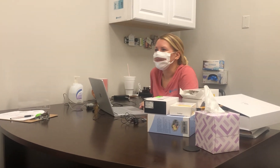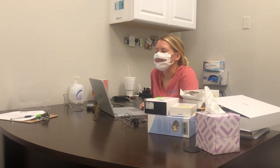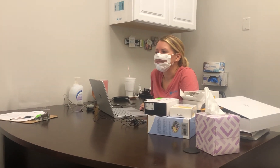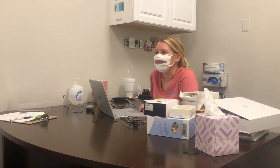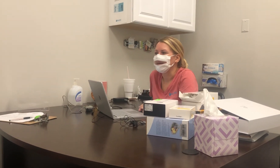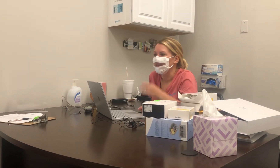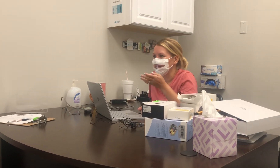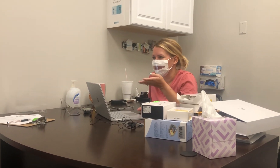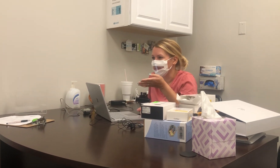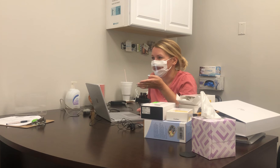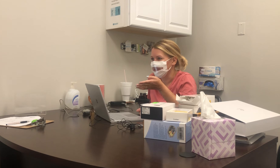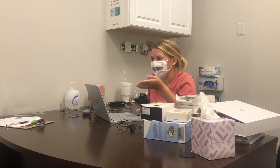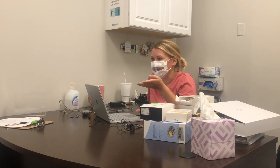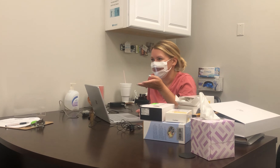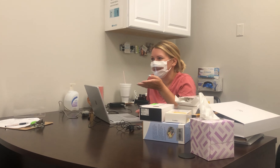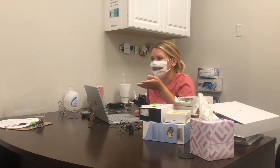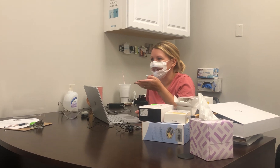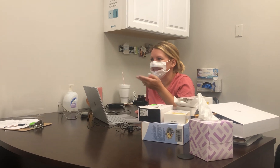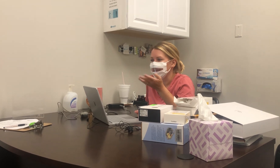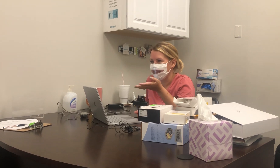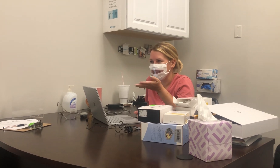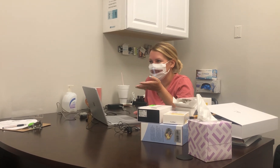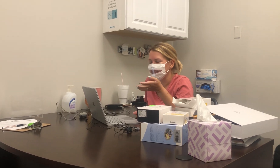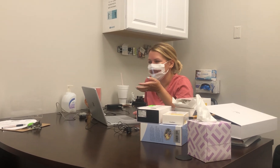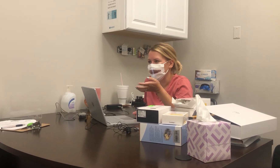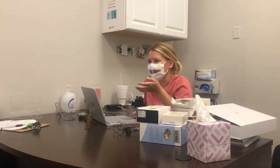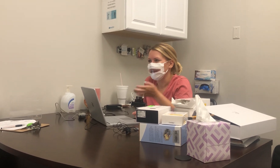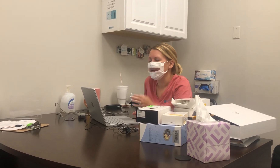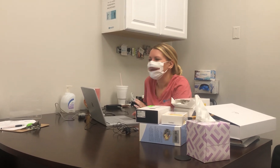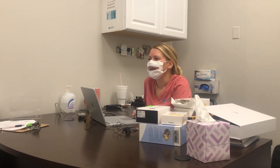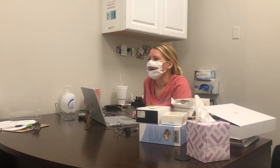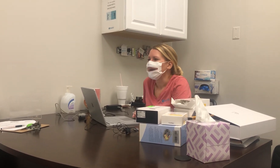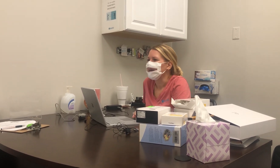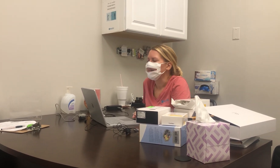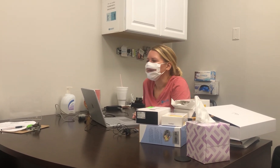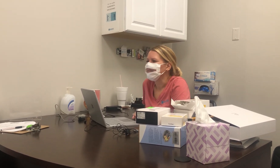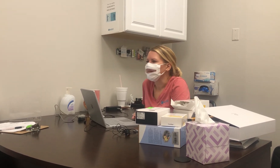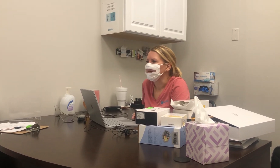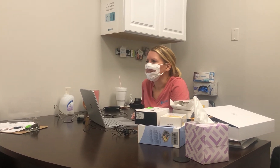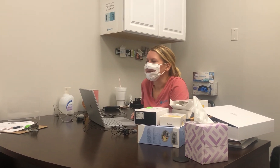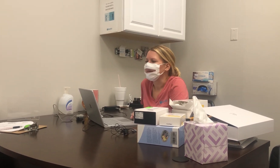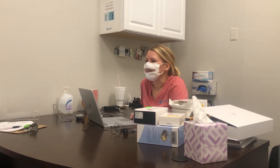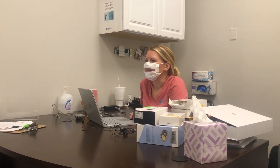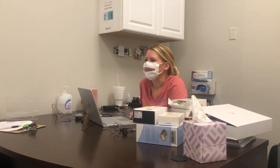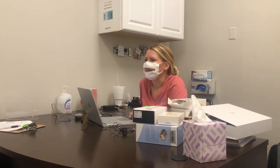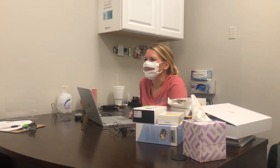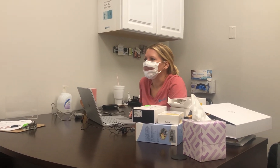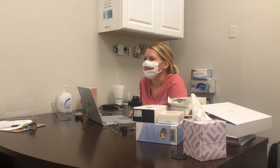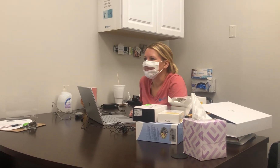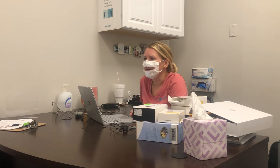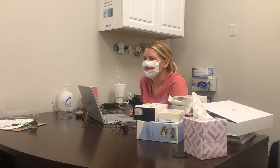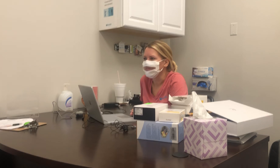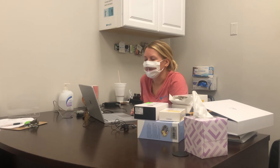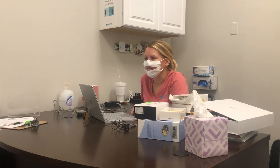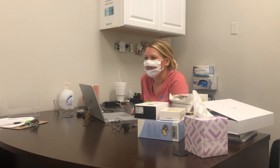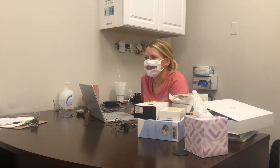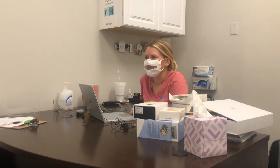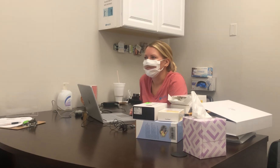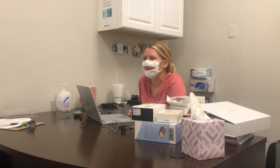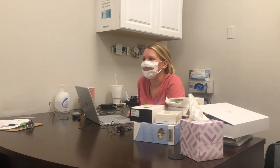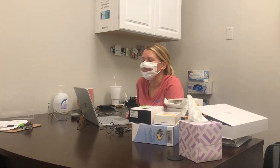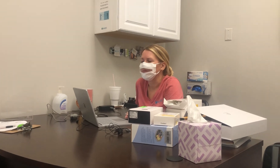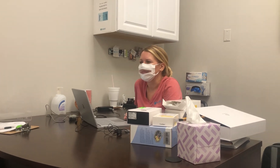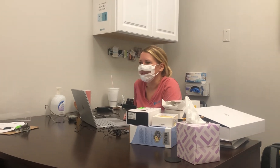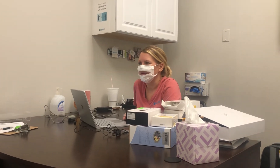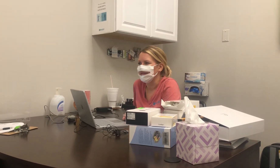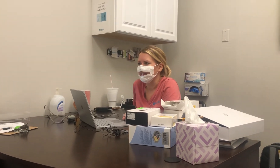I noticed that your mention of tinnitus, and again today, and also in some discomfort